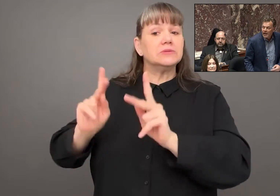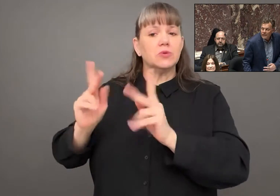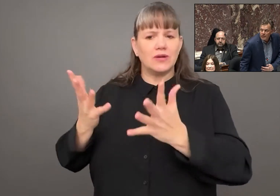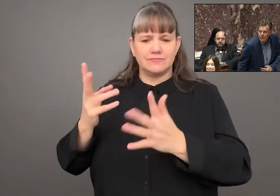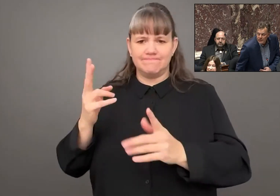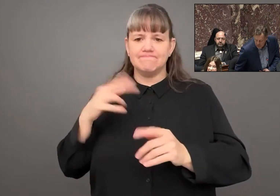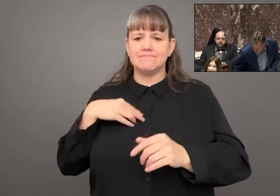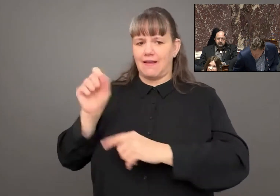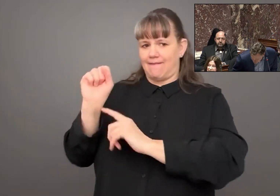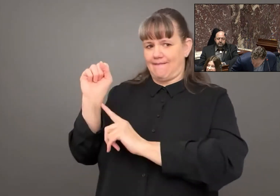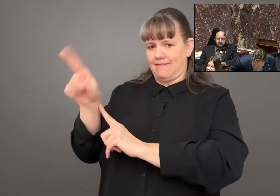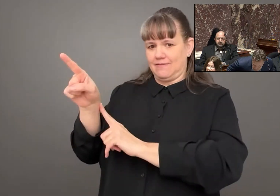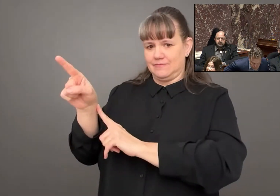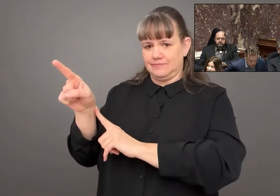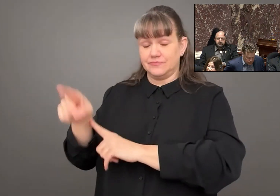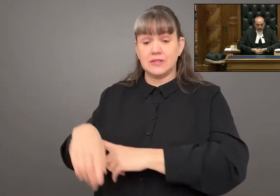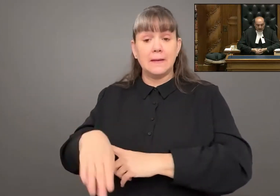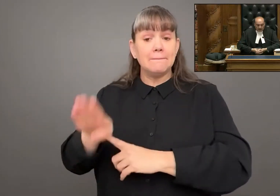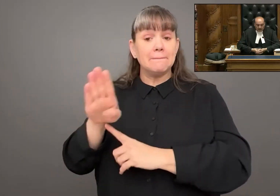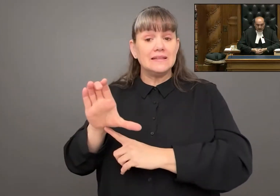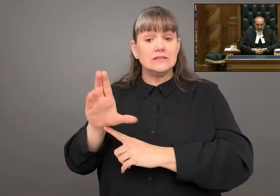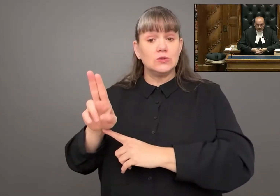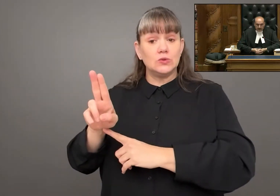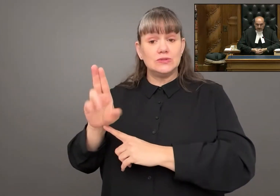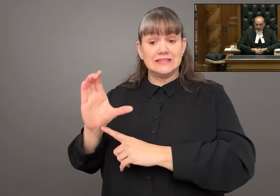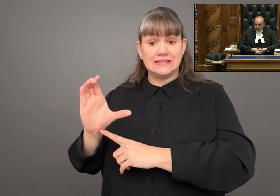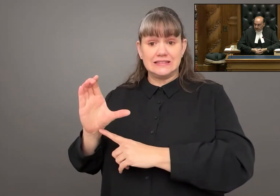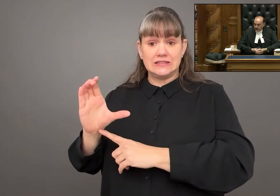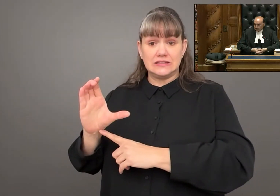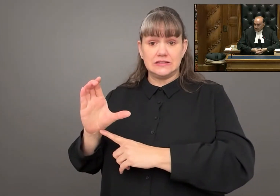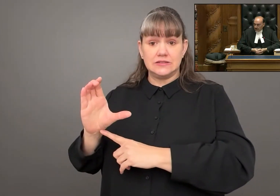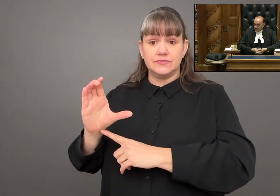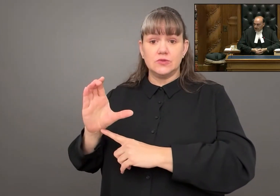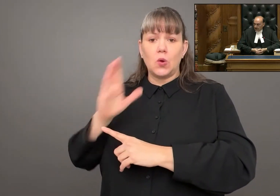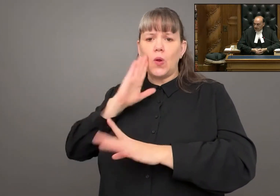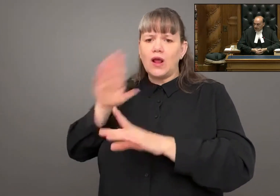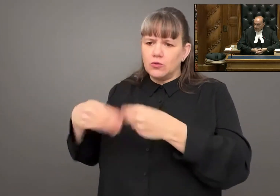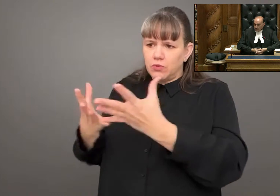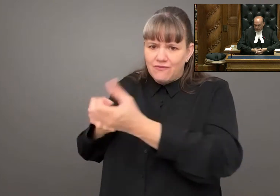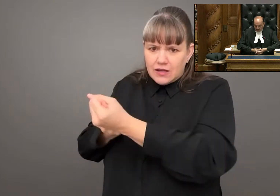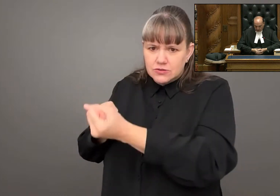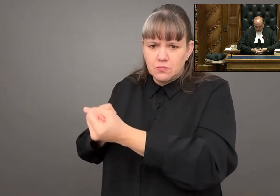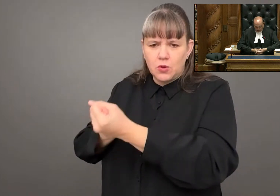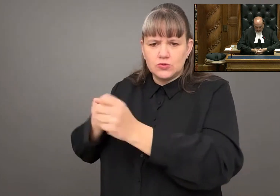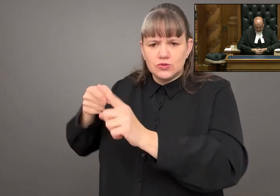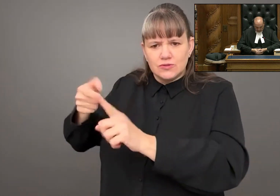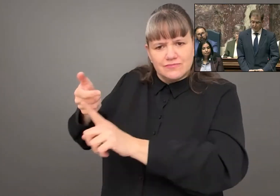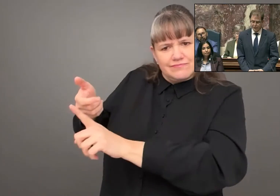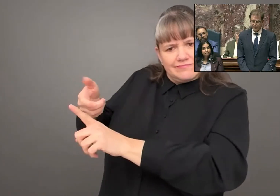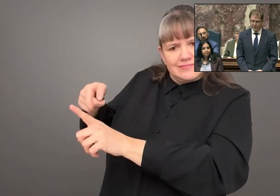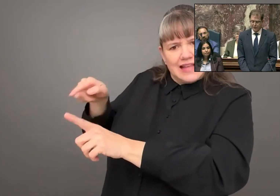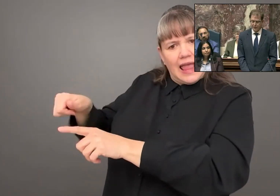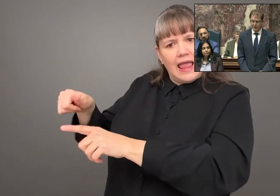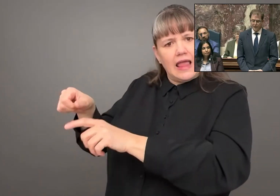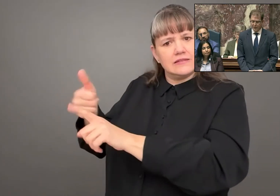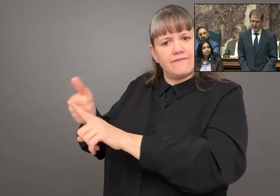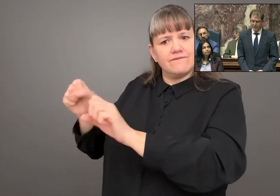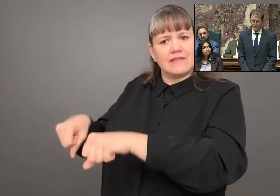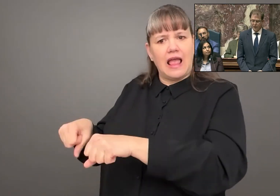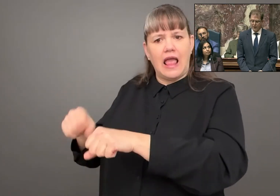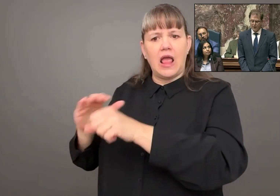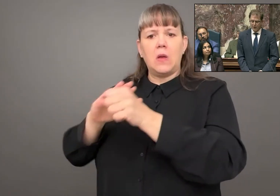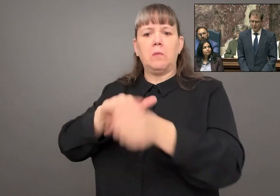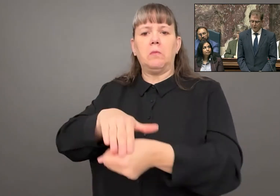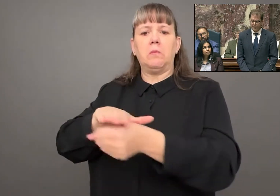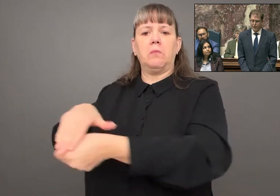by oil and gas companies? Minister of Energy. Well, thank you very much, Honourable Speaker. And this legislature did